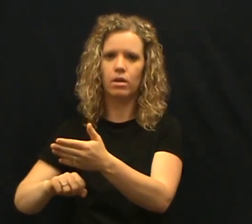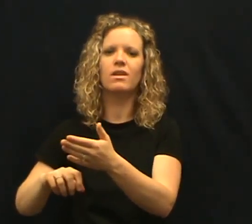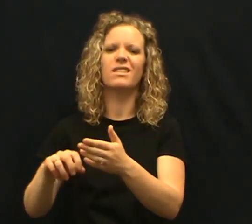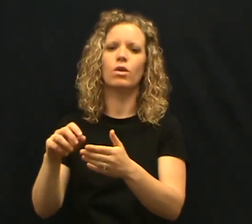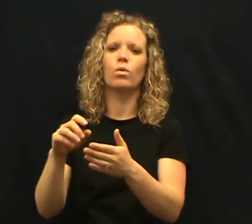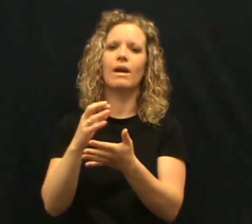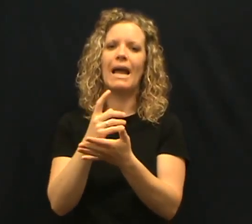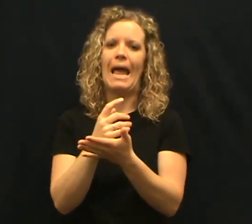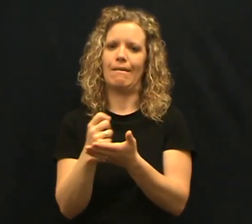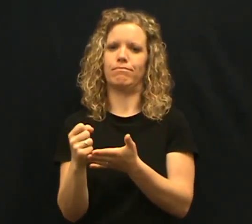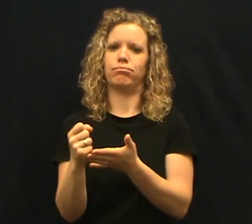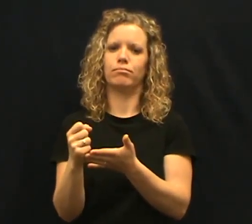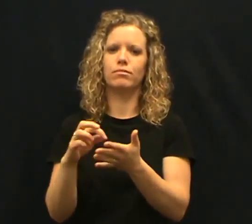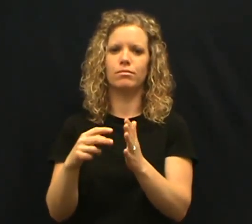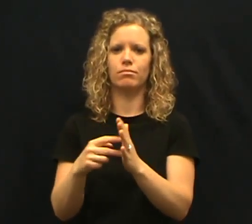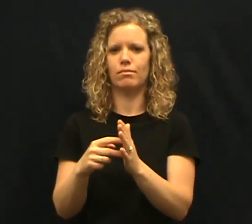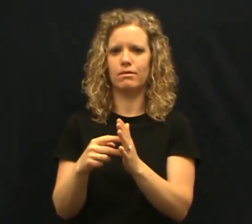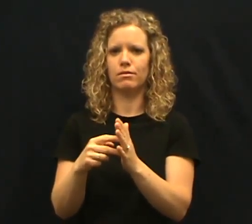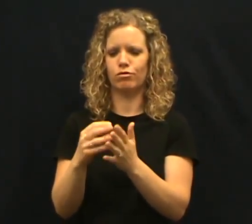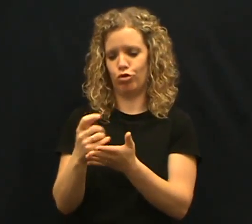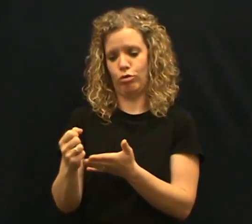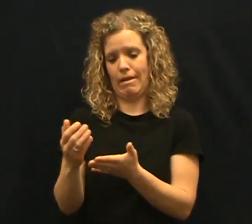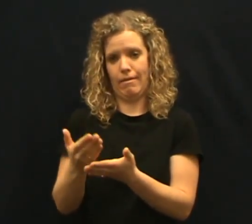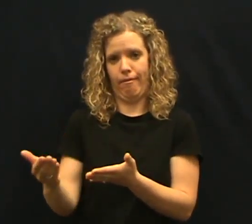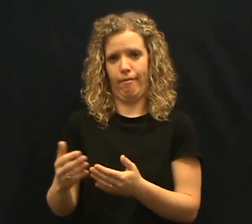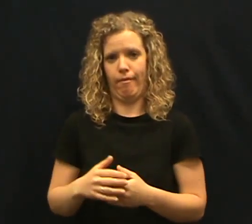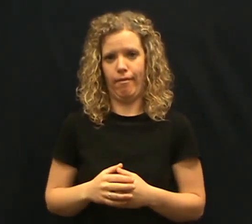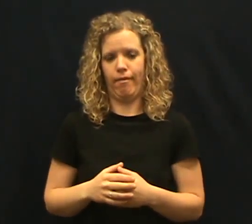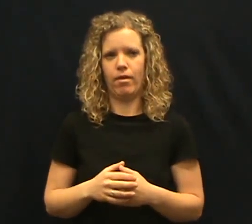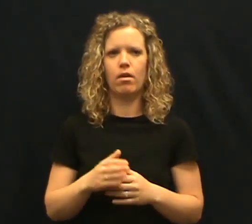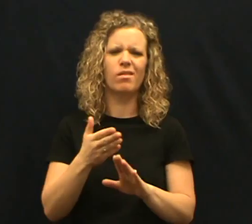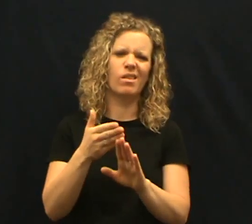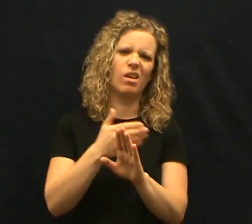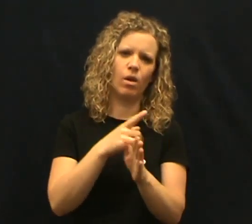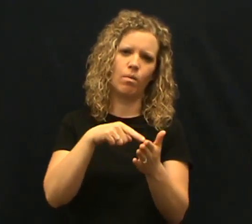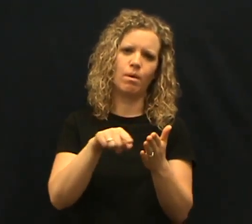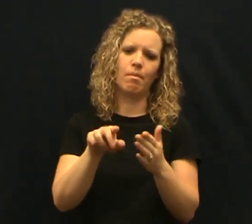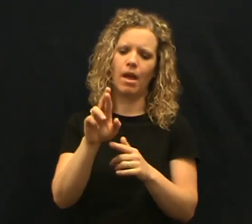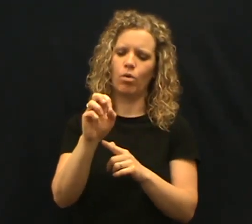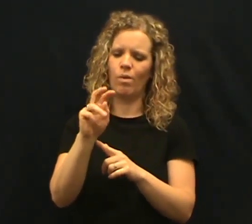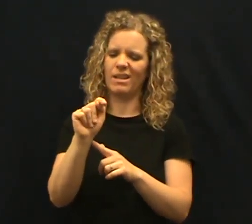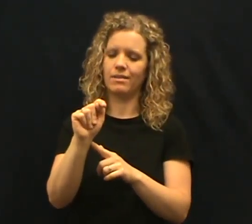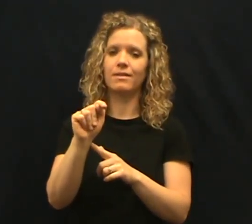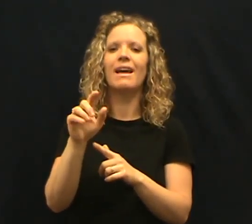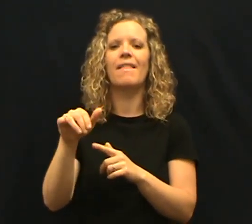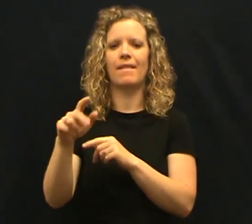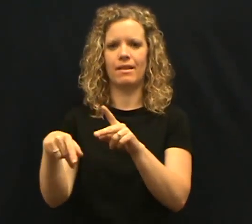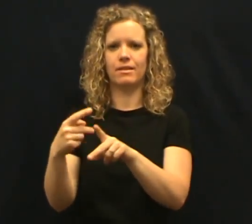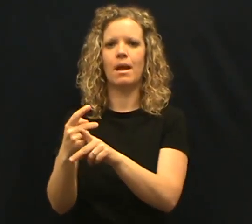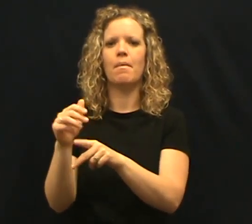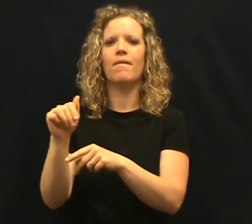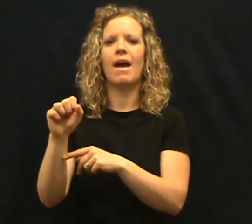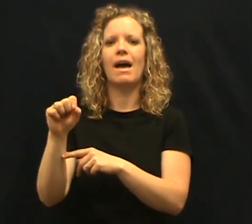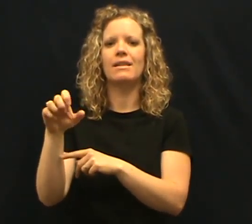up of that particular asset. Prepaid rent, again, that's an asset. We paid it before December.